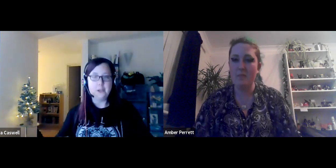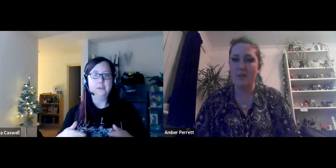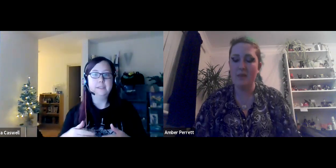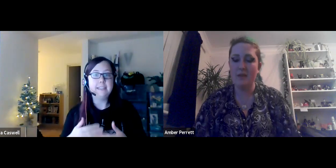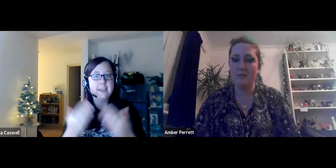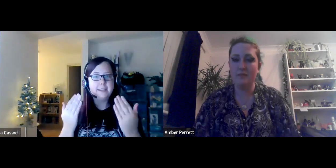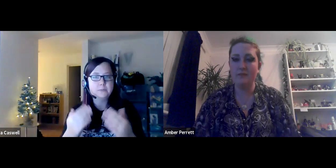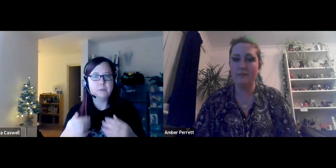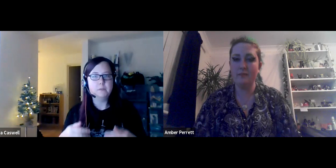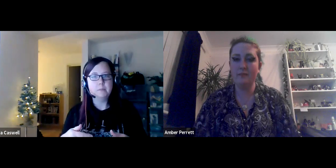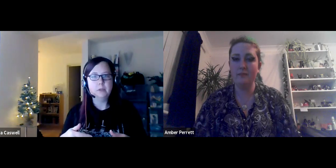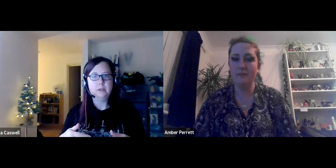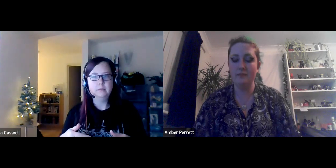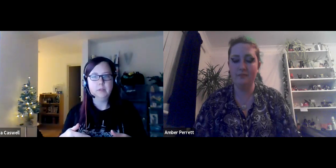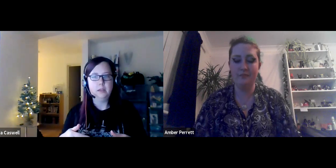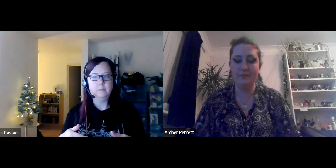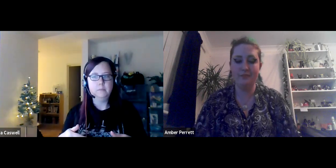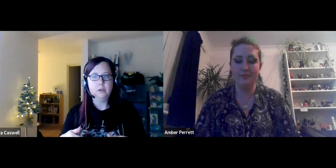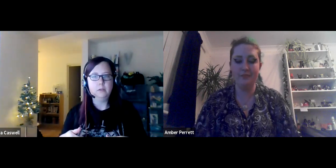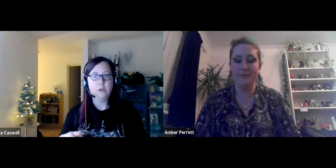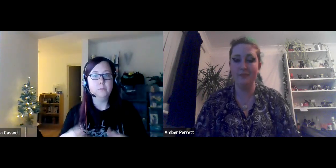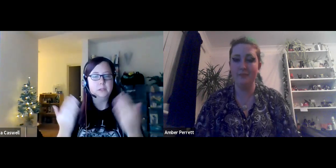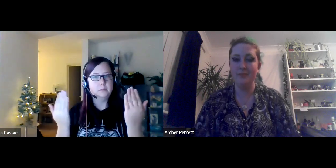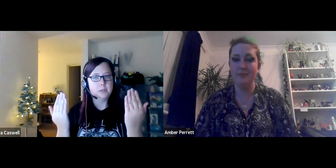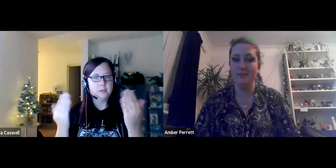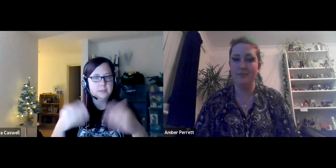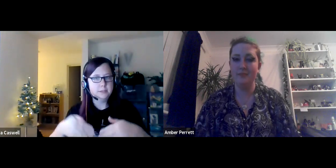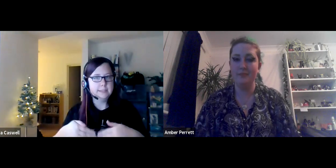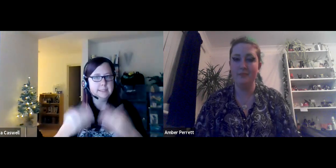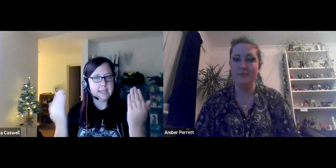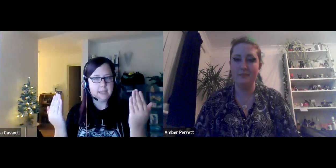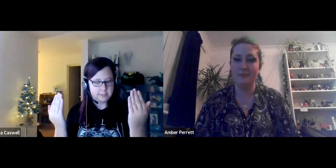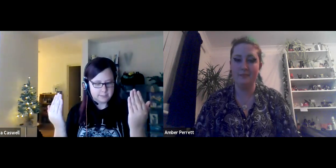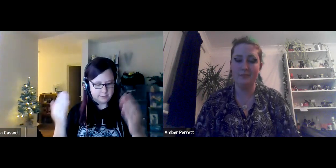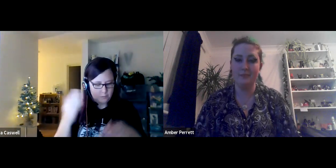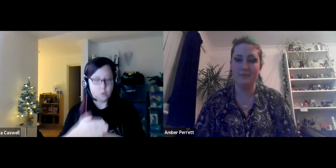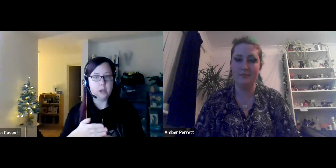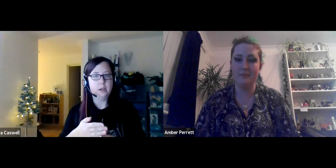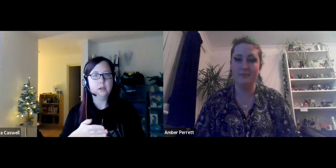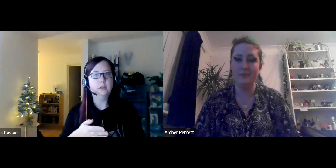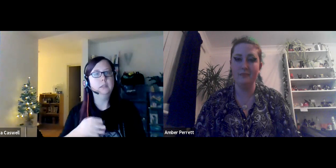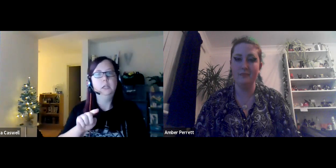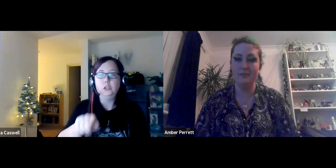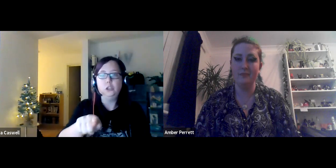So days, we remember opening up the curtains. Days, work,